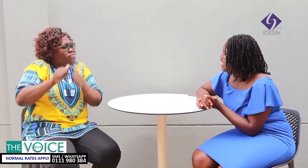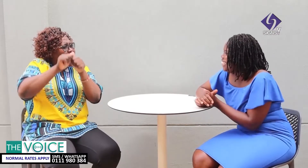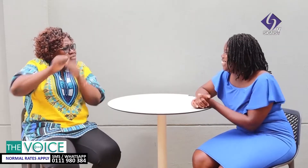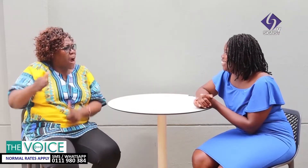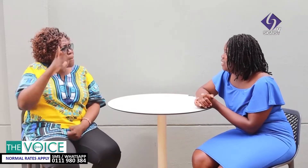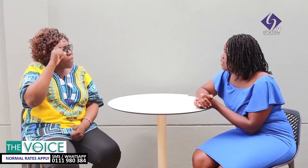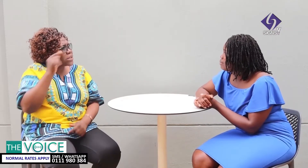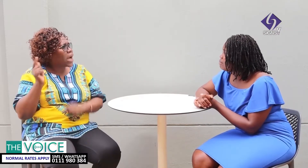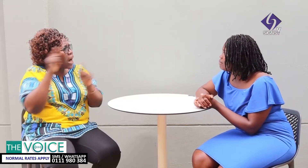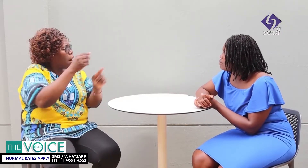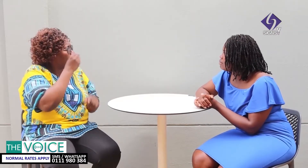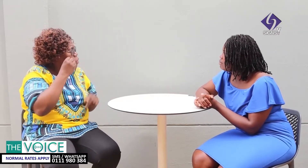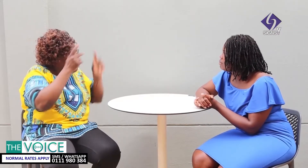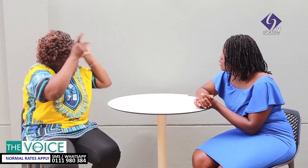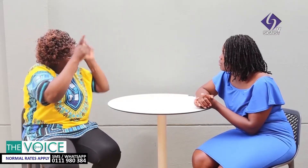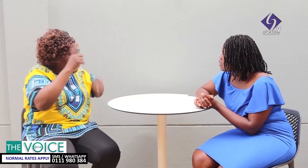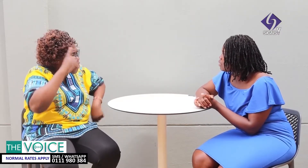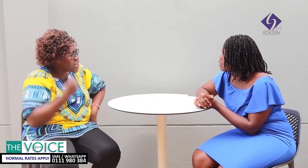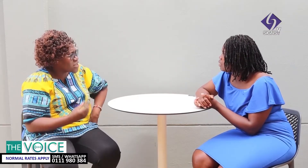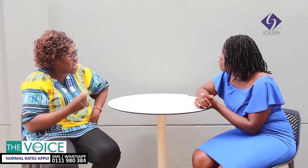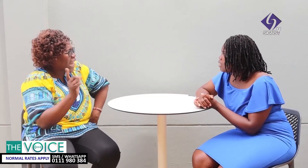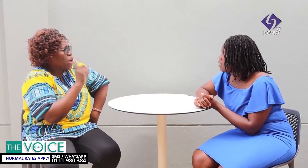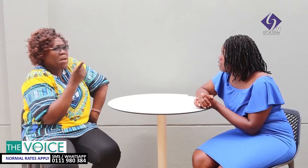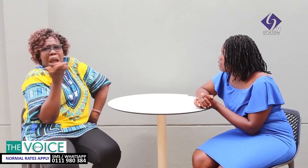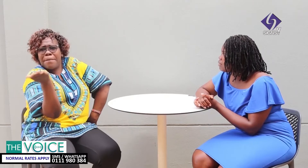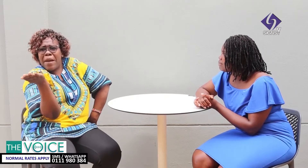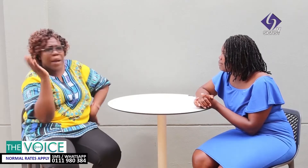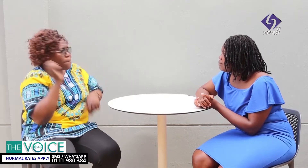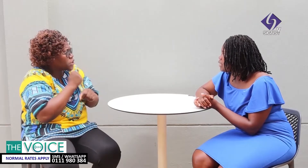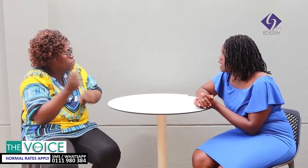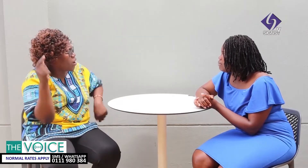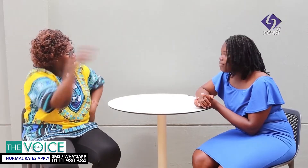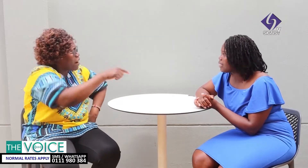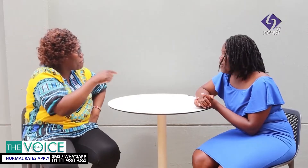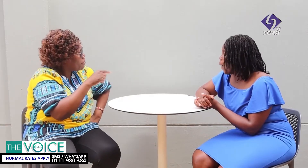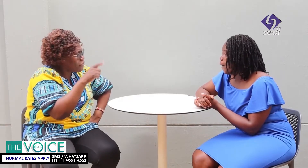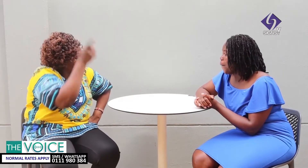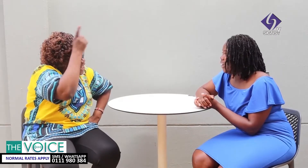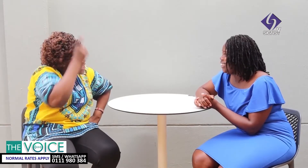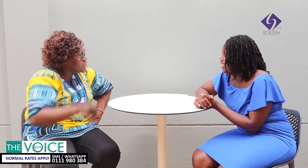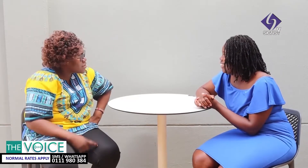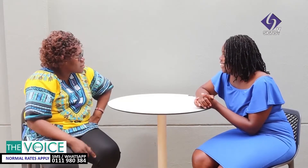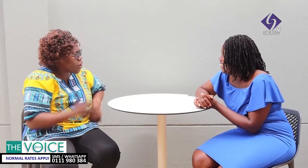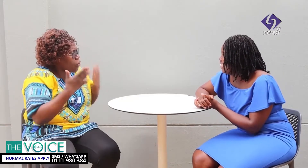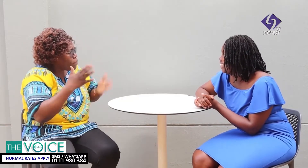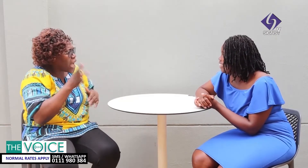many people will be talking behind my back and will go complaining of how I paid for this deaf child of ours some things and she's not